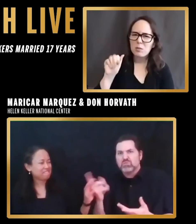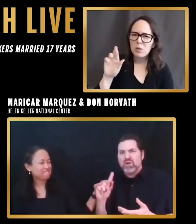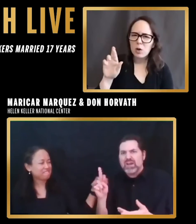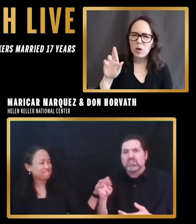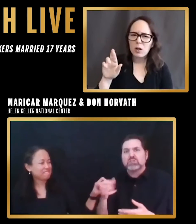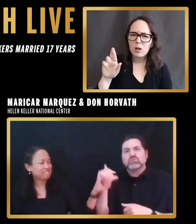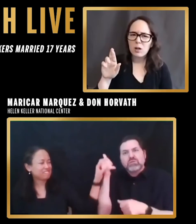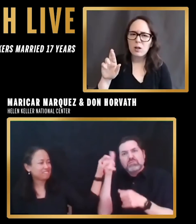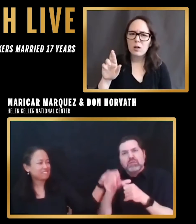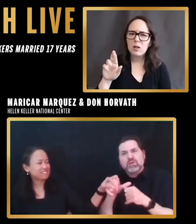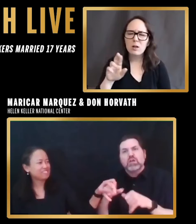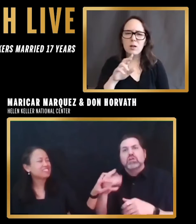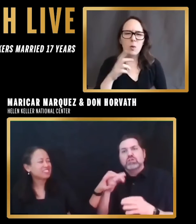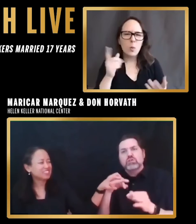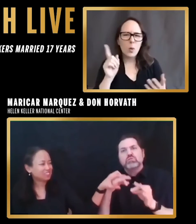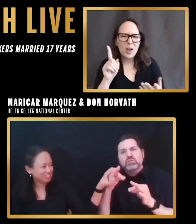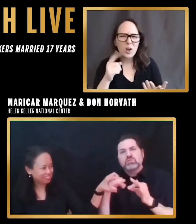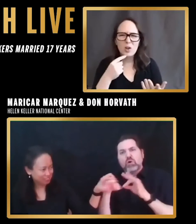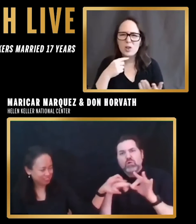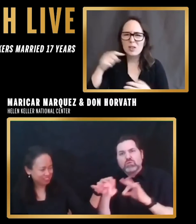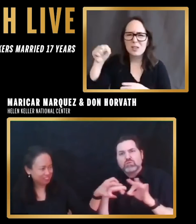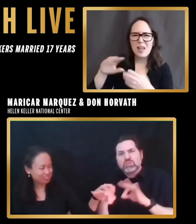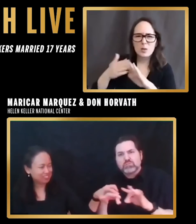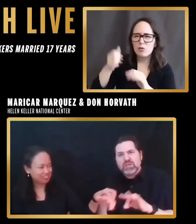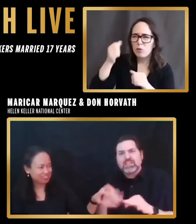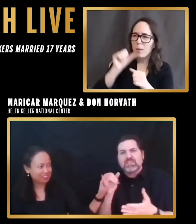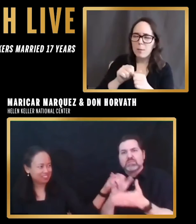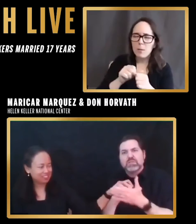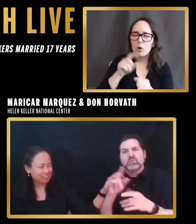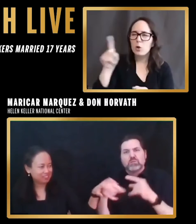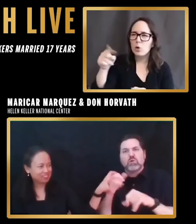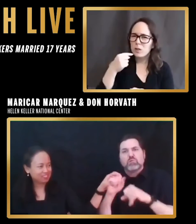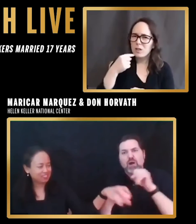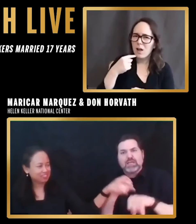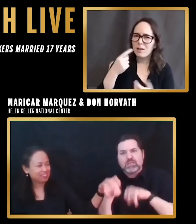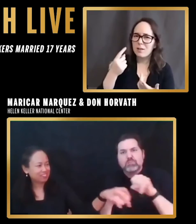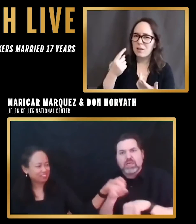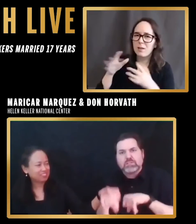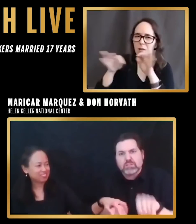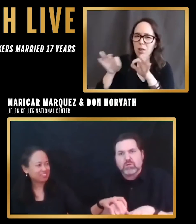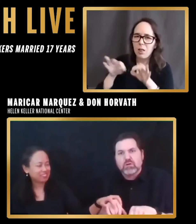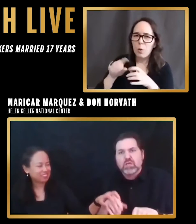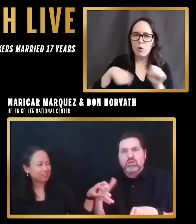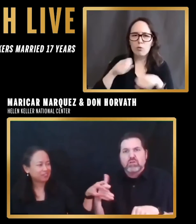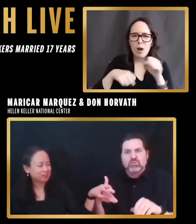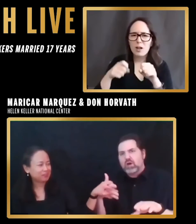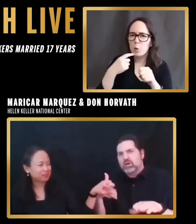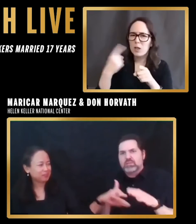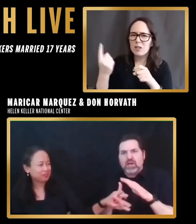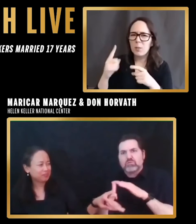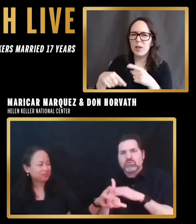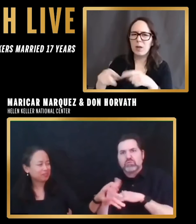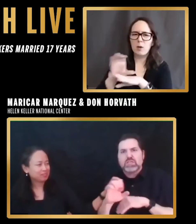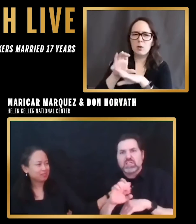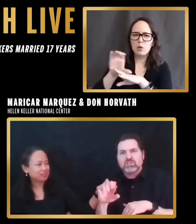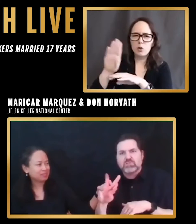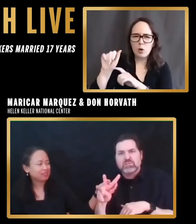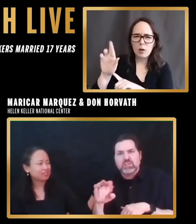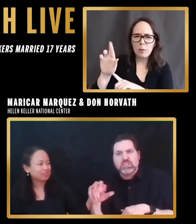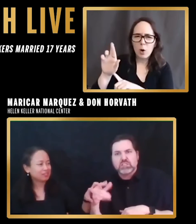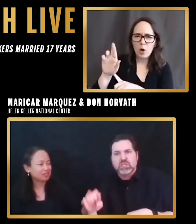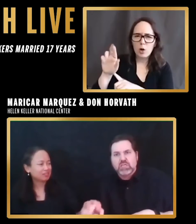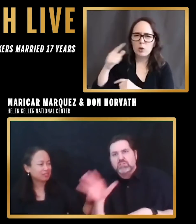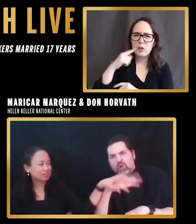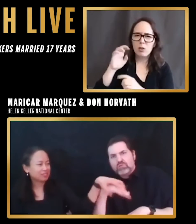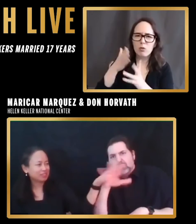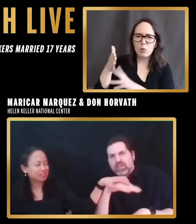said, where? She goes, remember you explained that to me when we were riding the bicycle down through the East